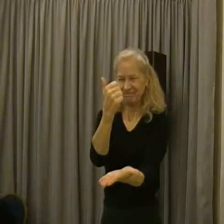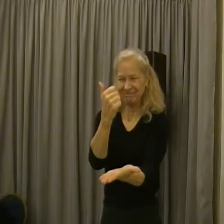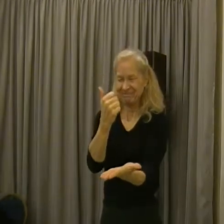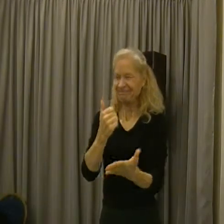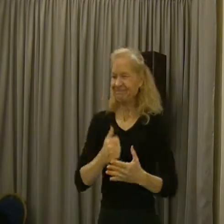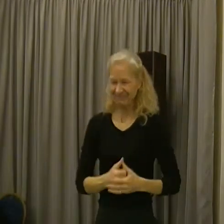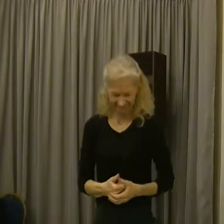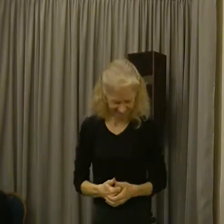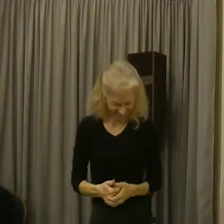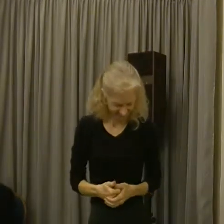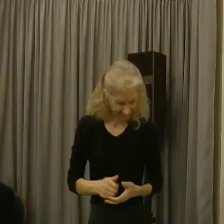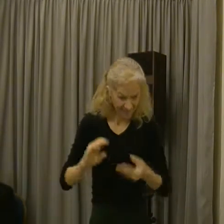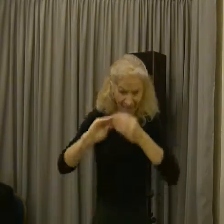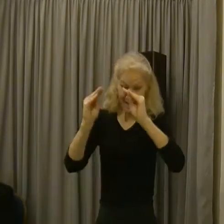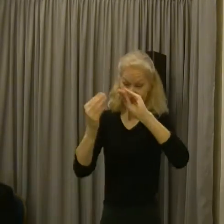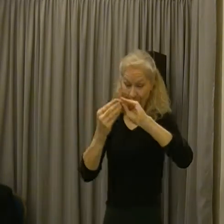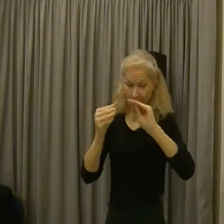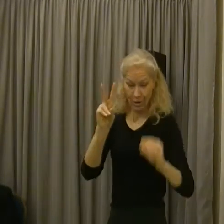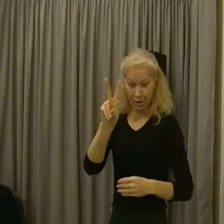number 241.